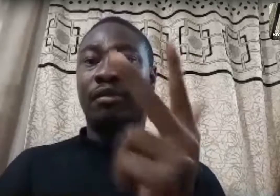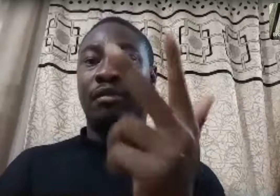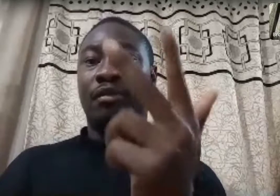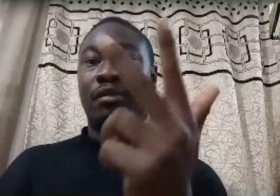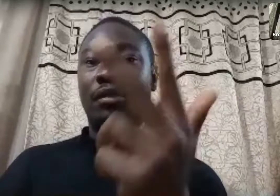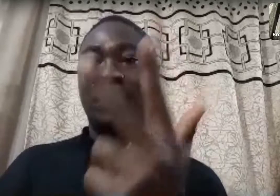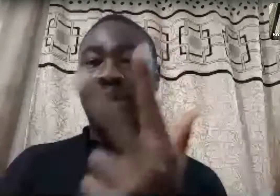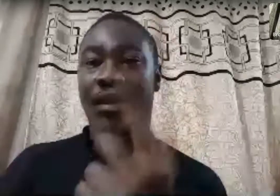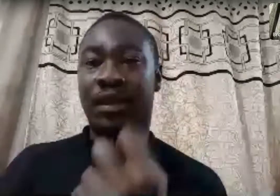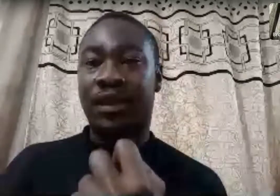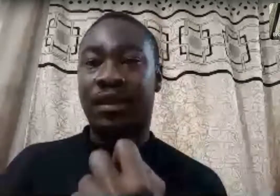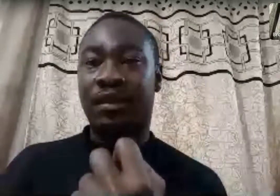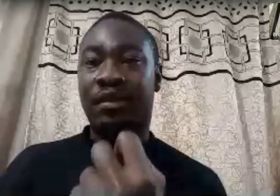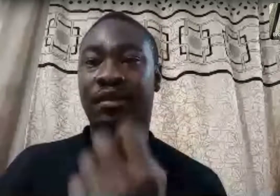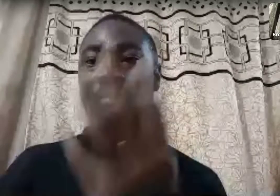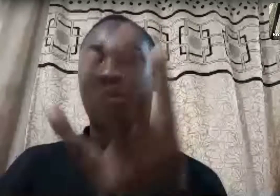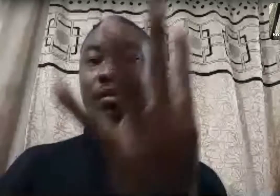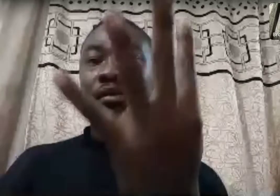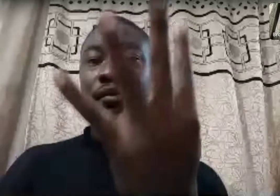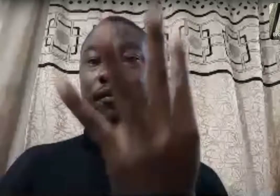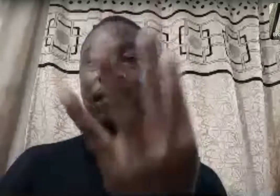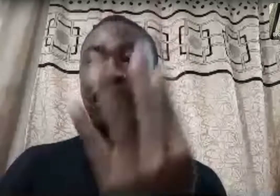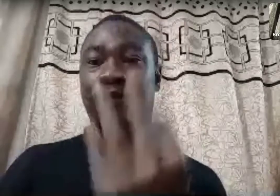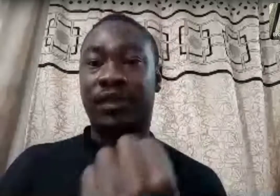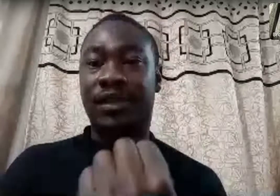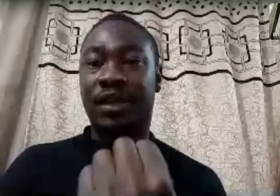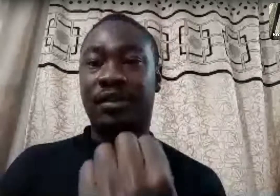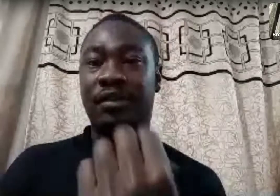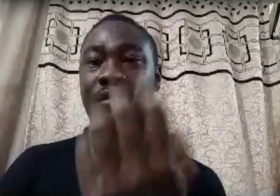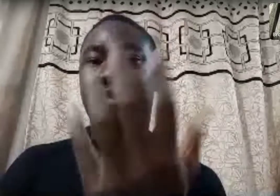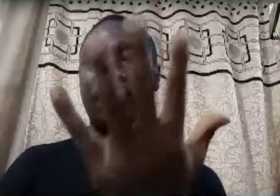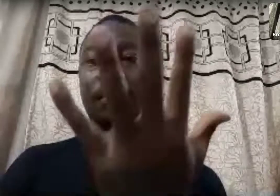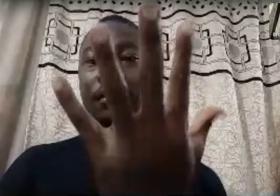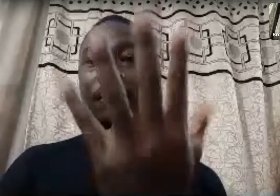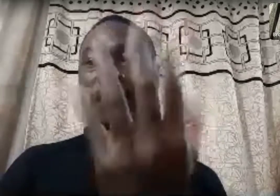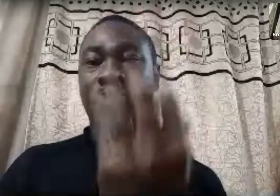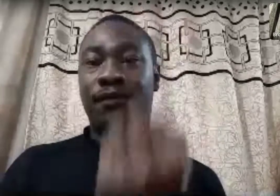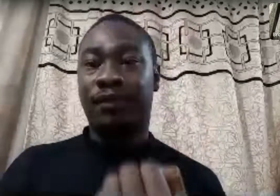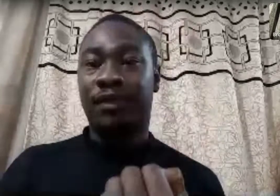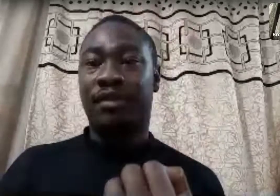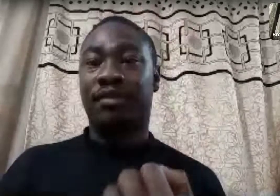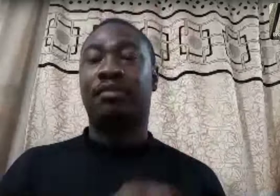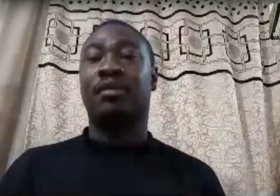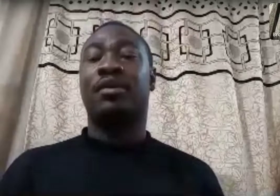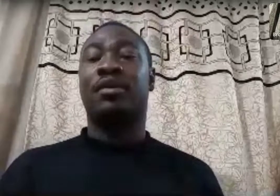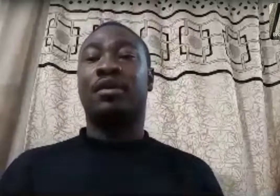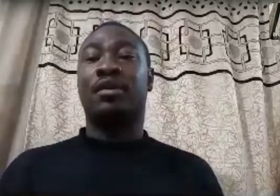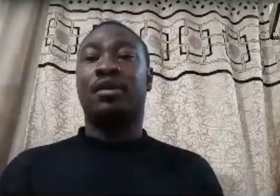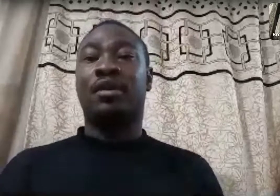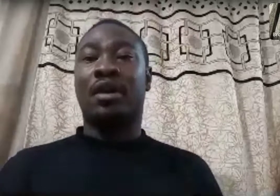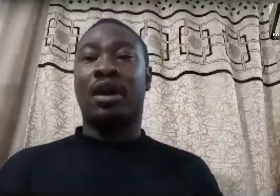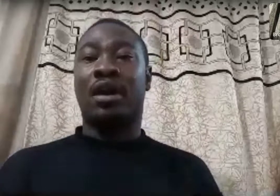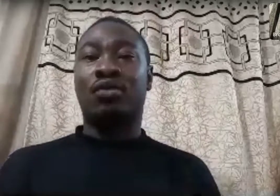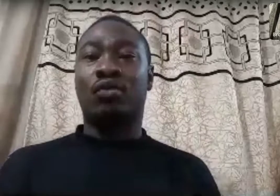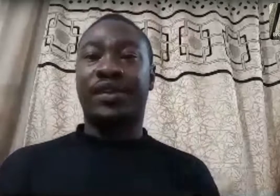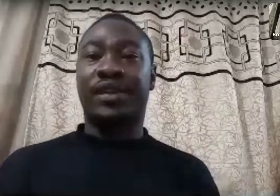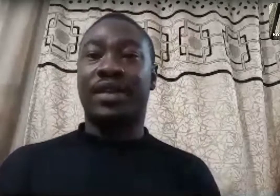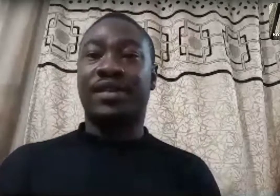13, 14, 15. How do we sign 16 to